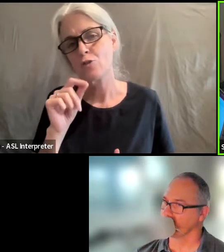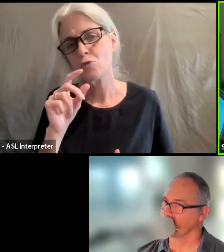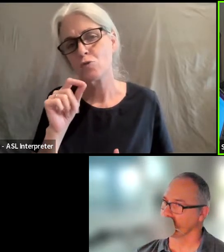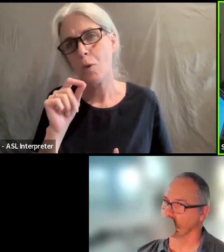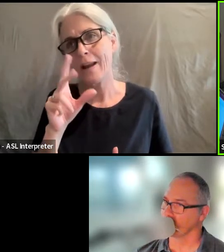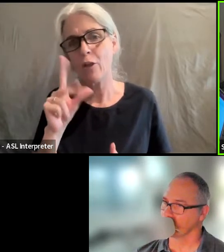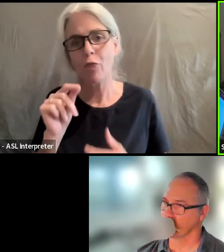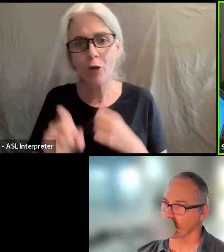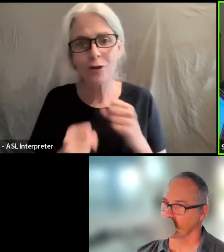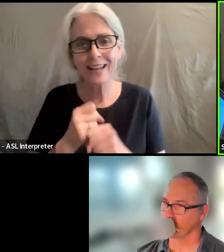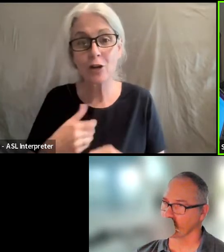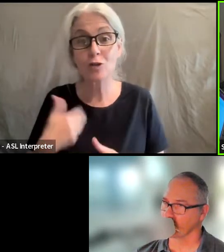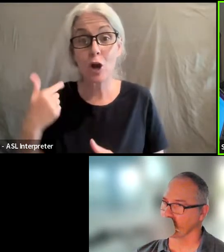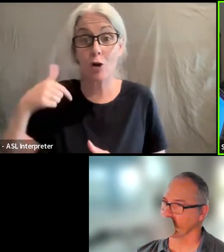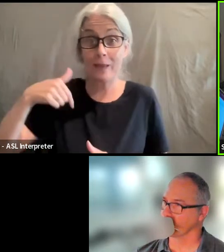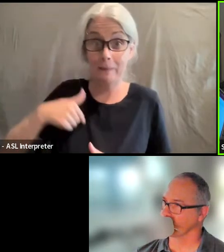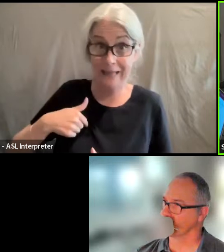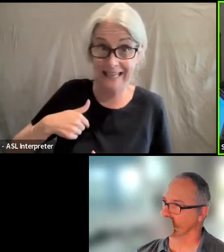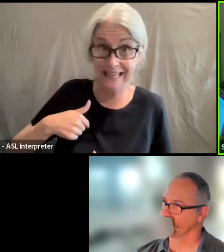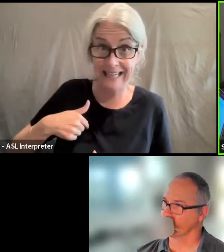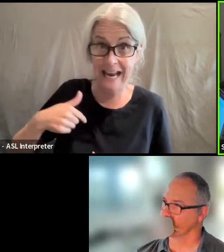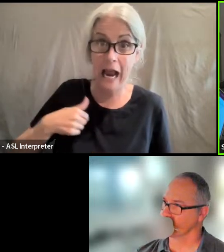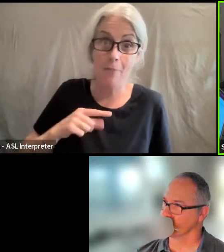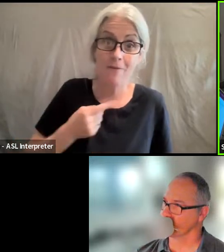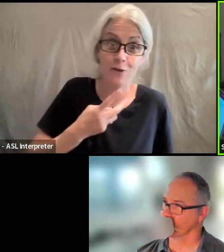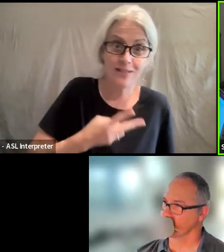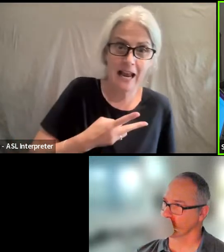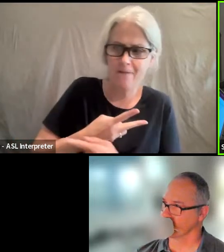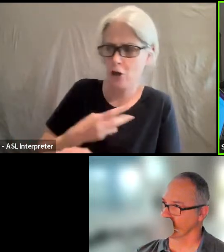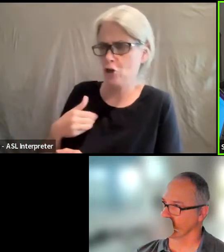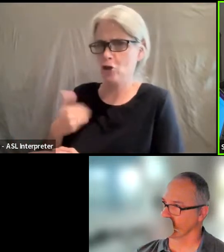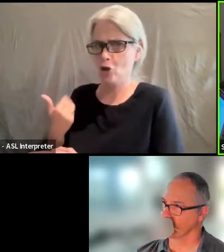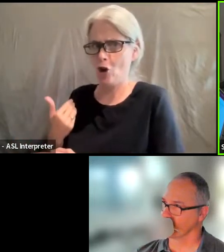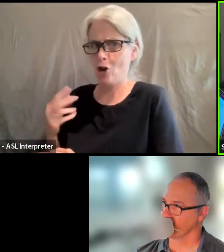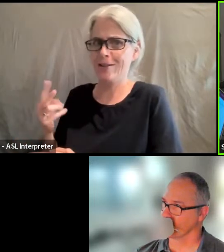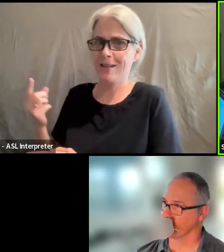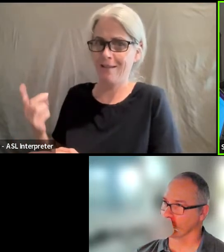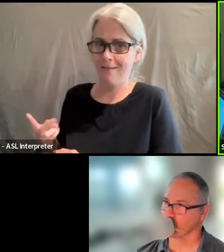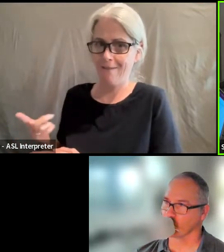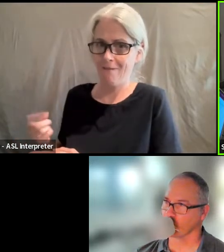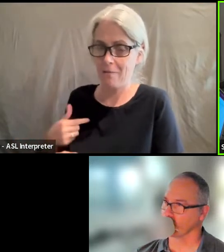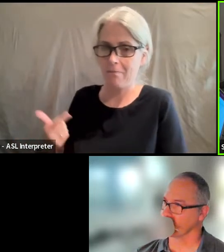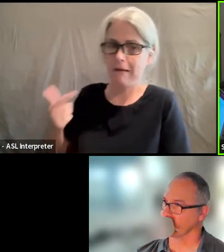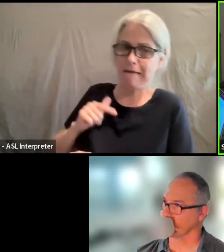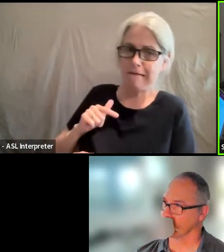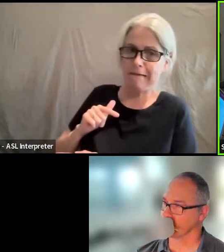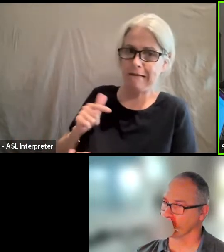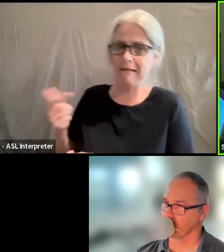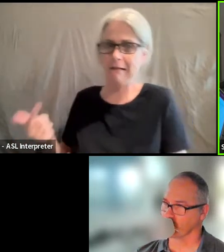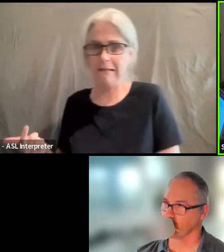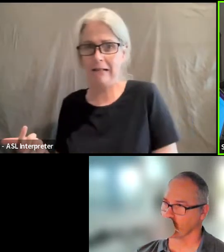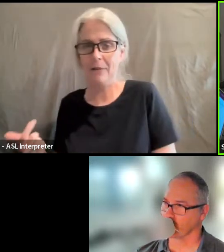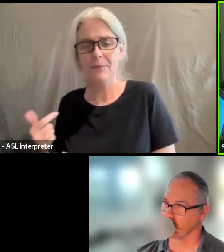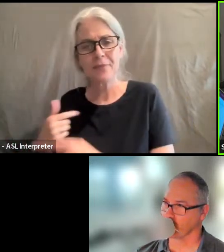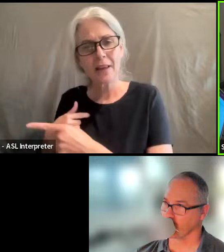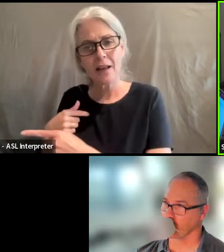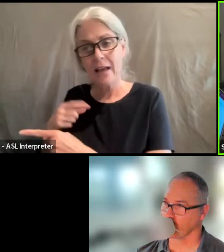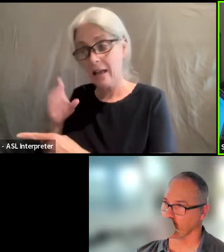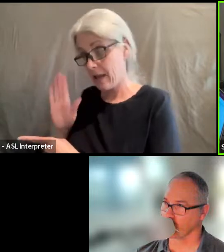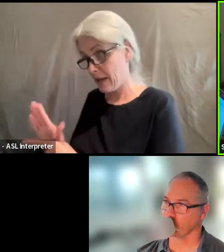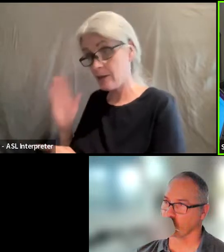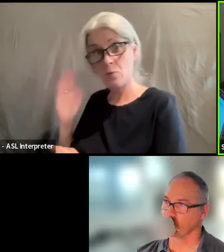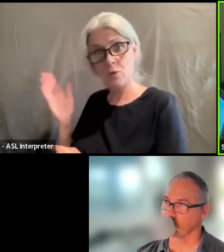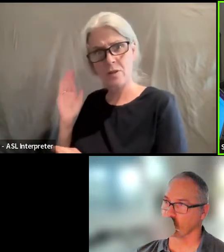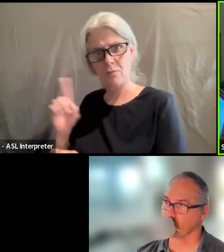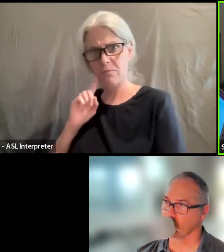And so I'm doing the first half of the thing. He's doing the second half of the thing. And his presentation's